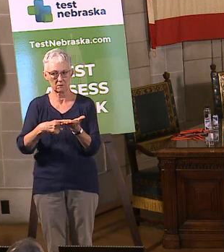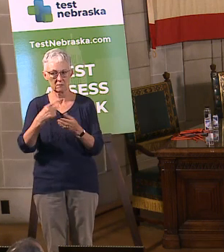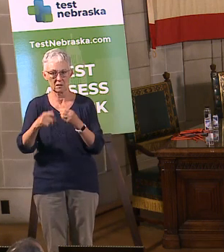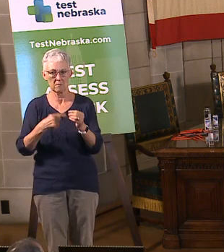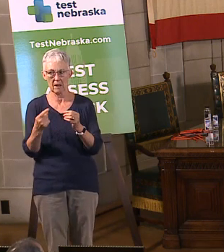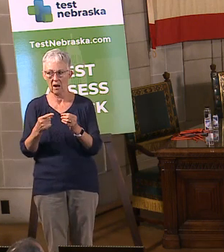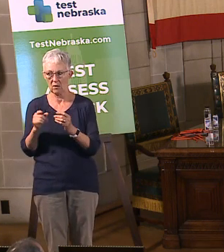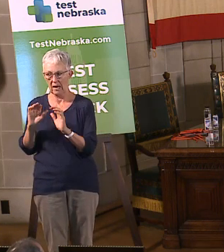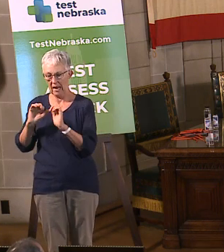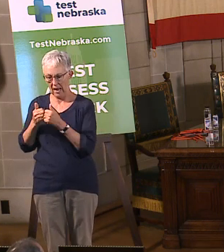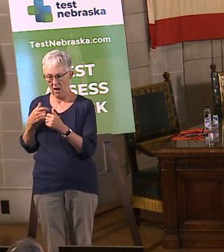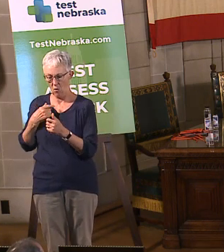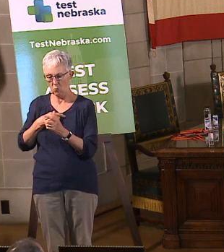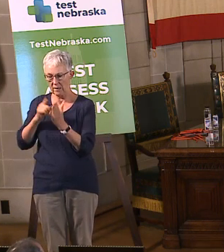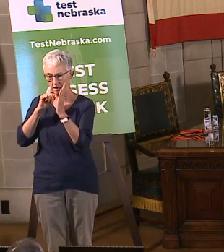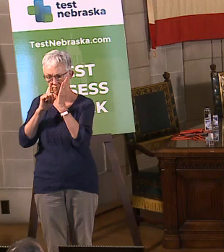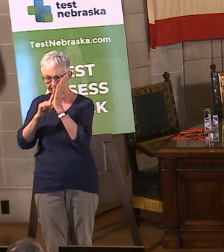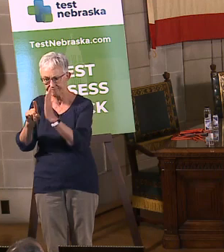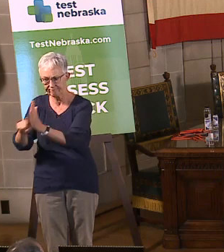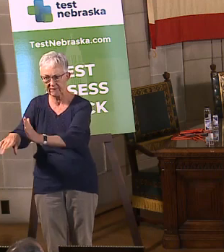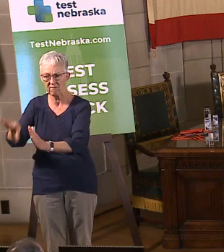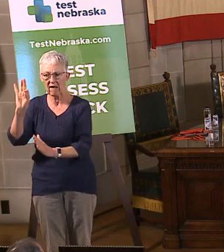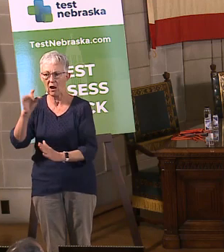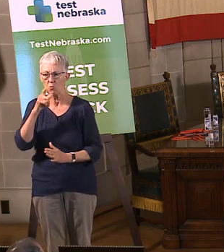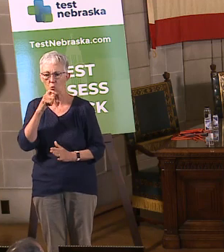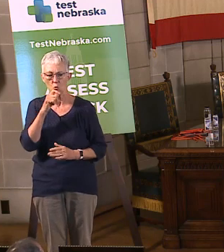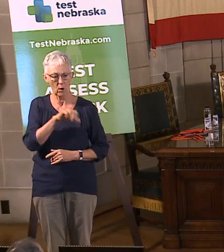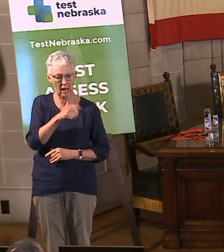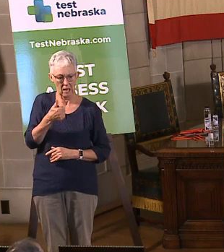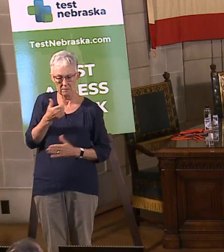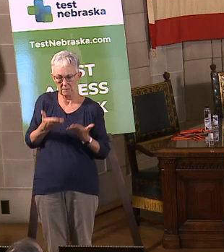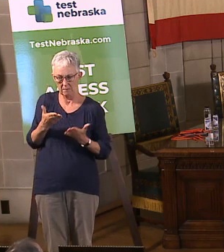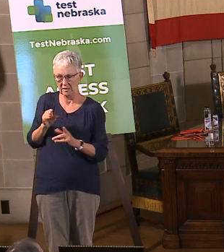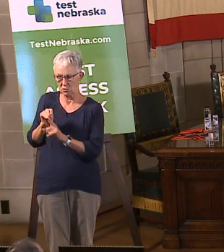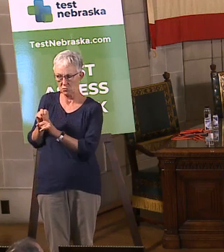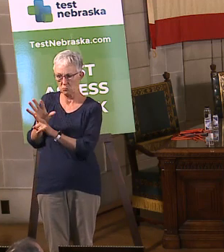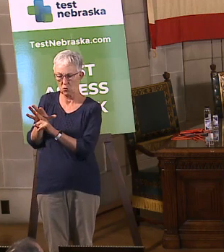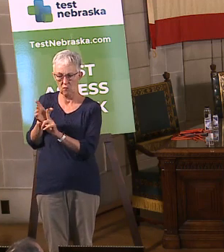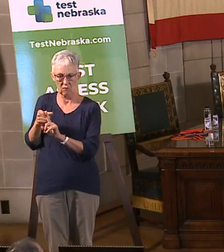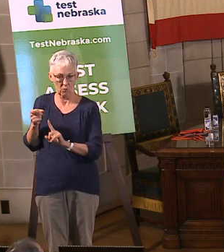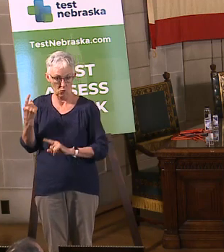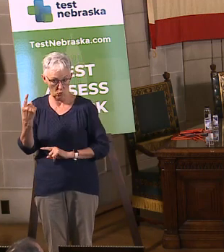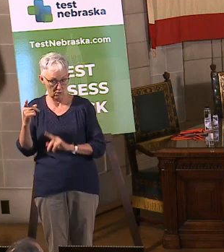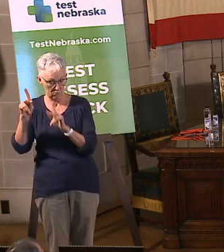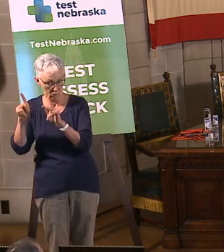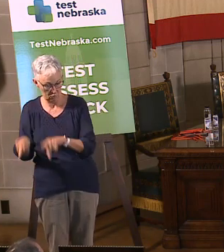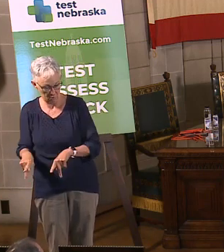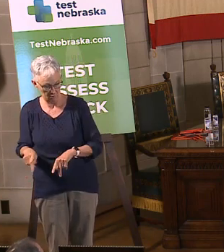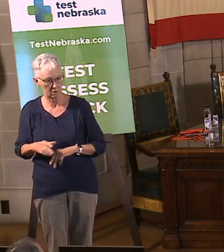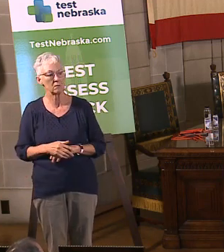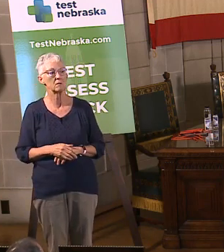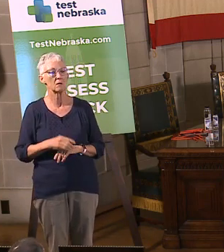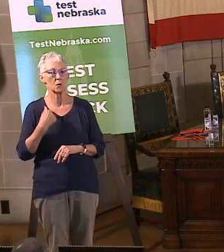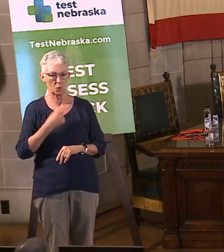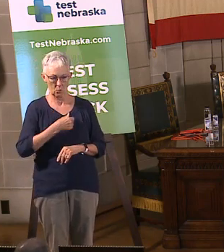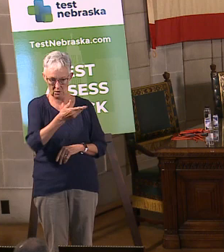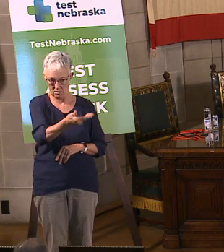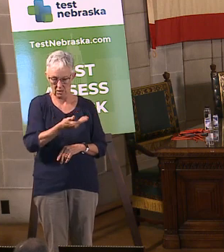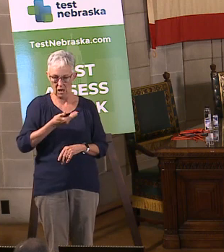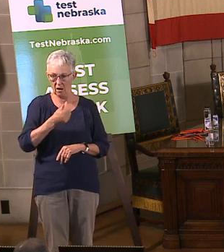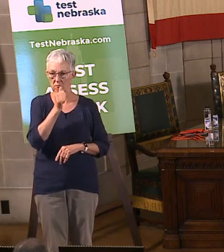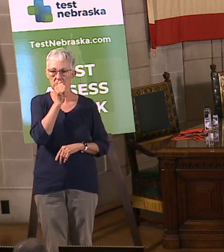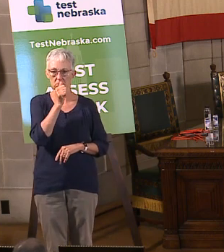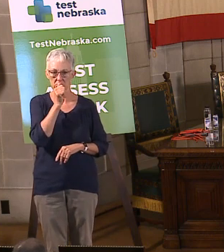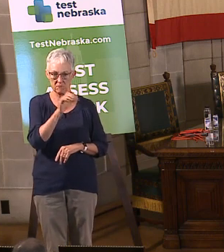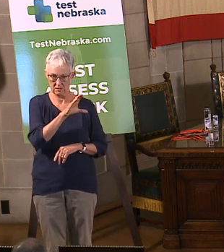calls today. We were doing training with them this week. PRC out of Omaha is starting to do contact tracing calls for us today. So